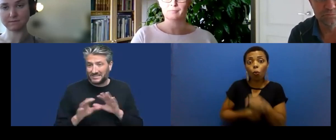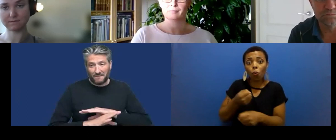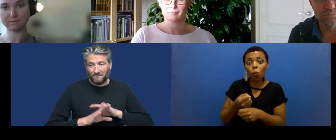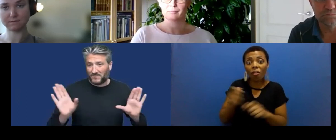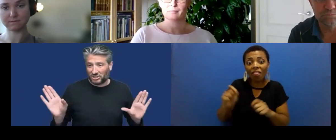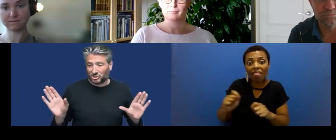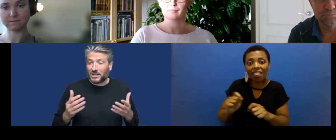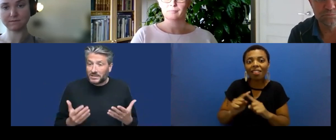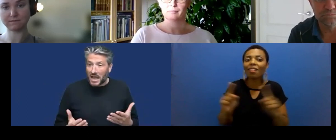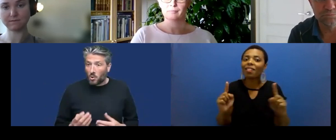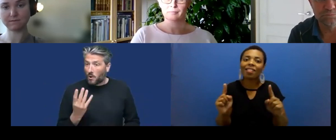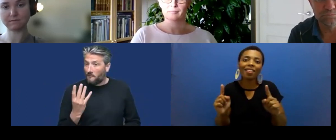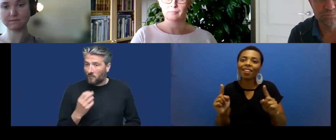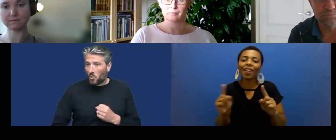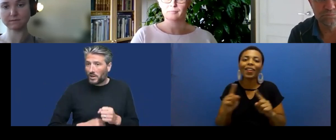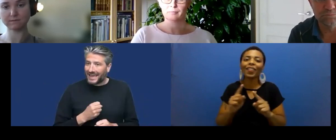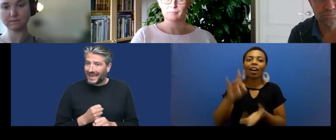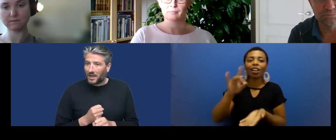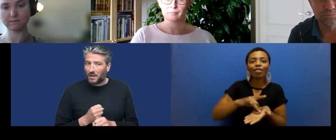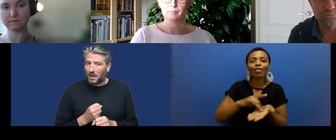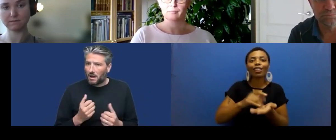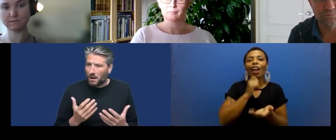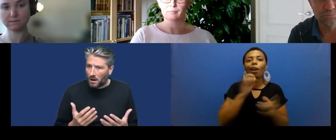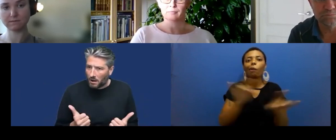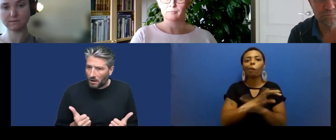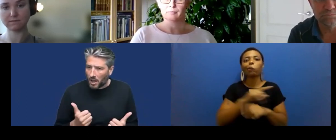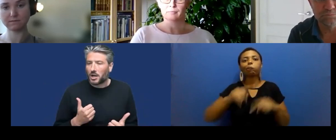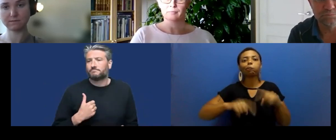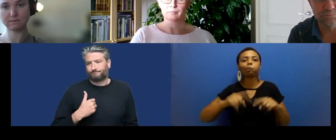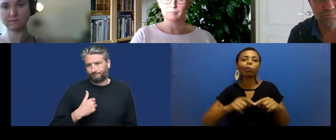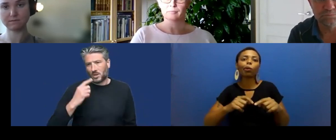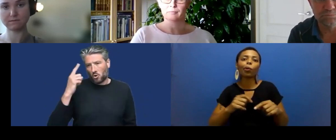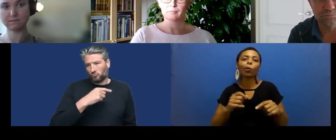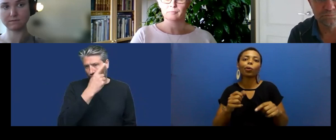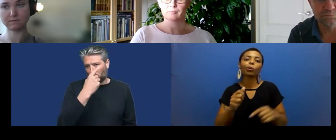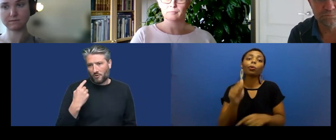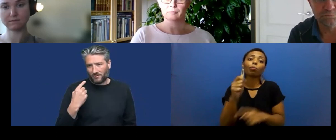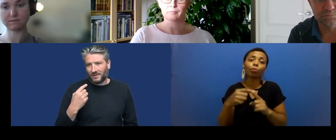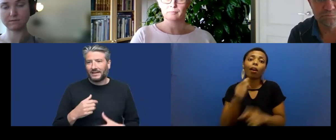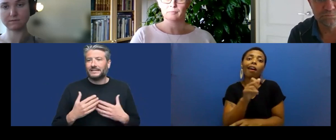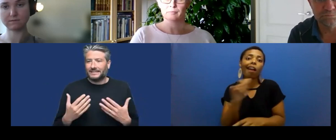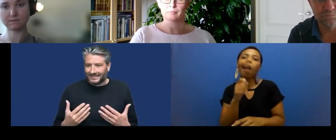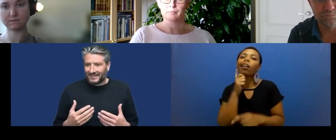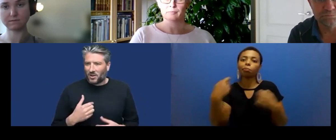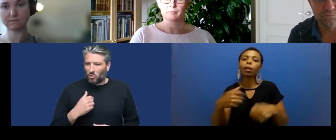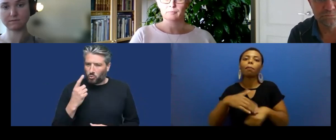real solid products around AI within a 2 year time frame, 2 to 3 year time frame now.